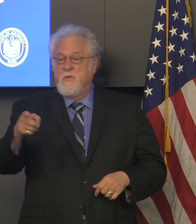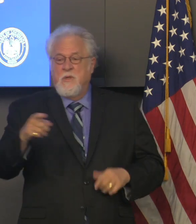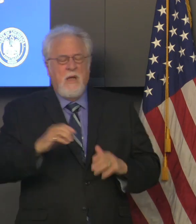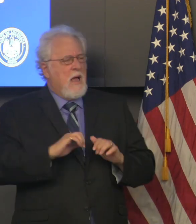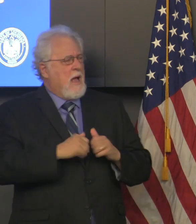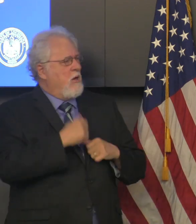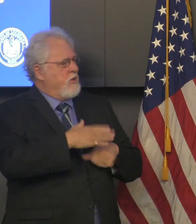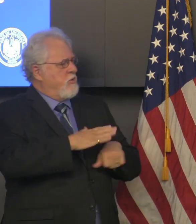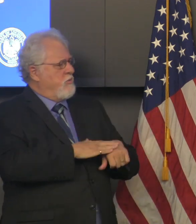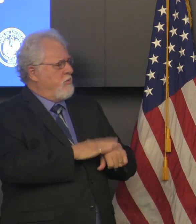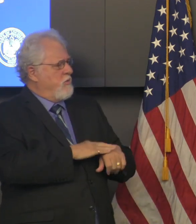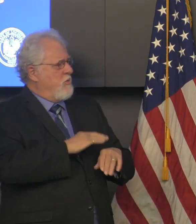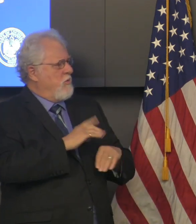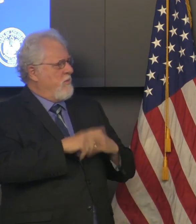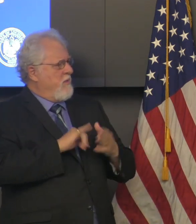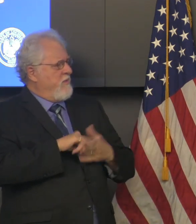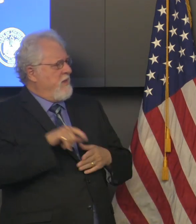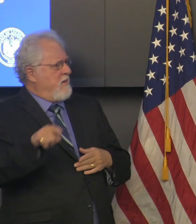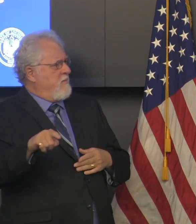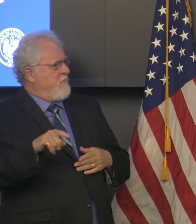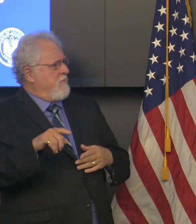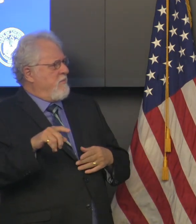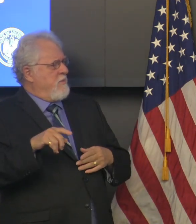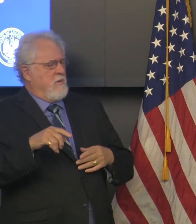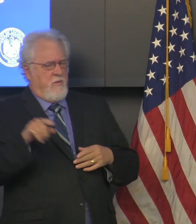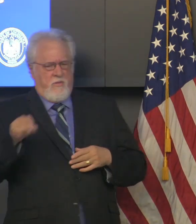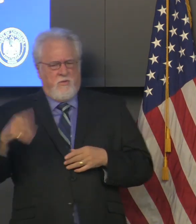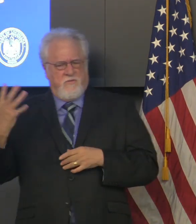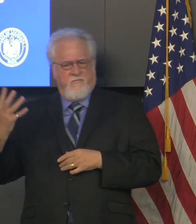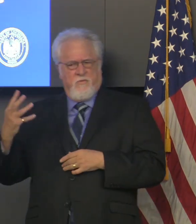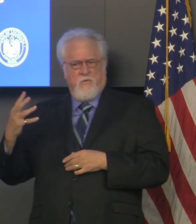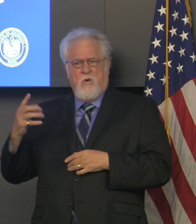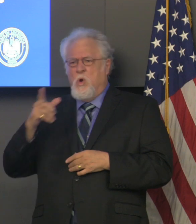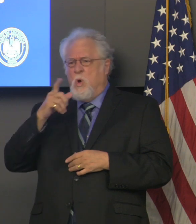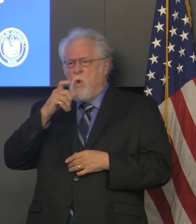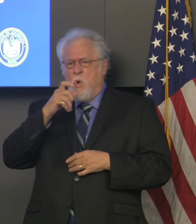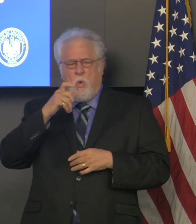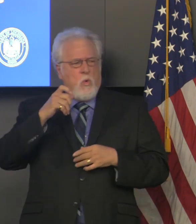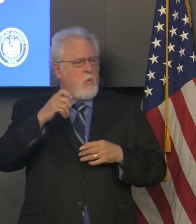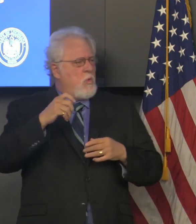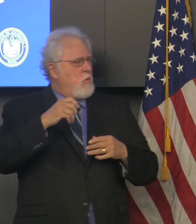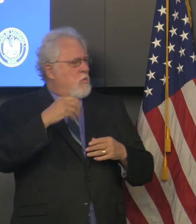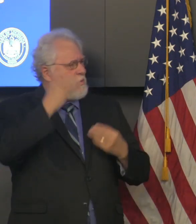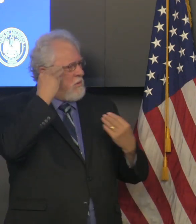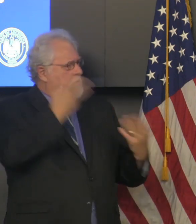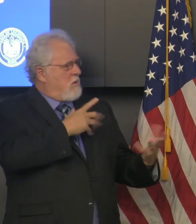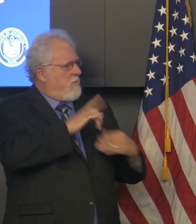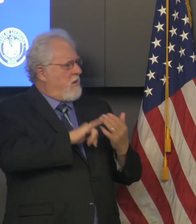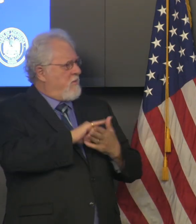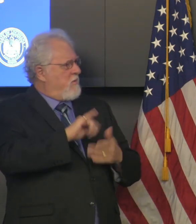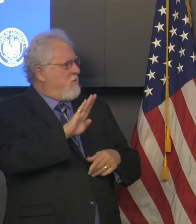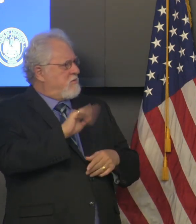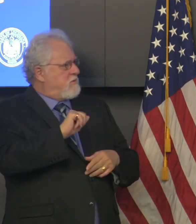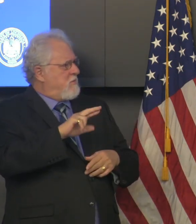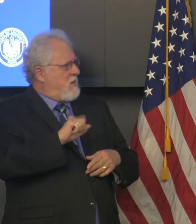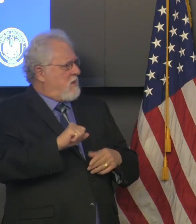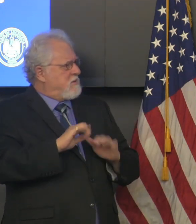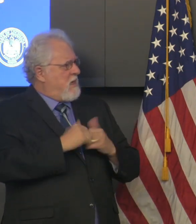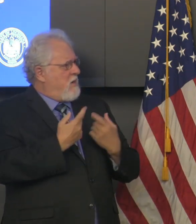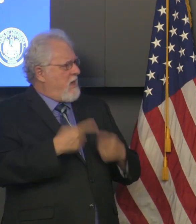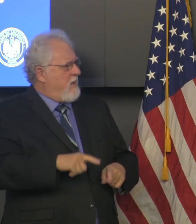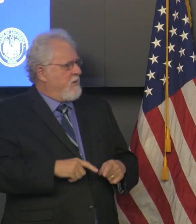alerted to the problems at those 4 bars? Was it through the Open Safely portal, or was it just physical observation? How did that